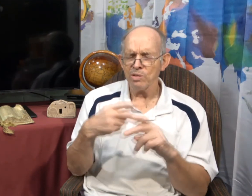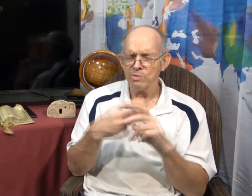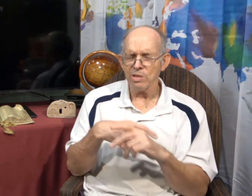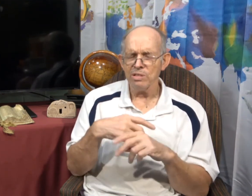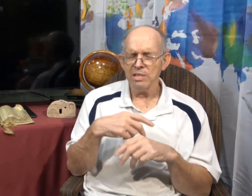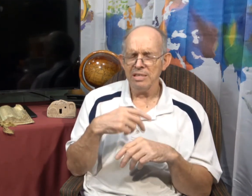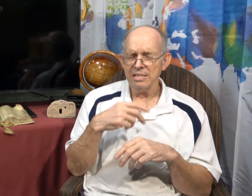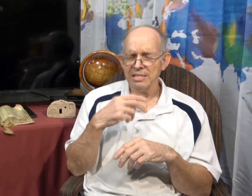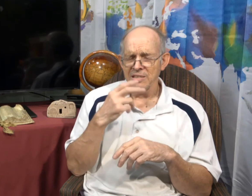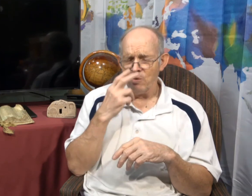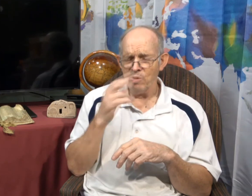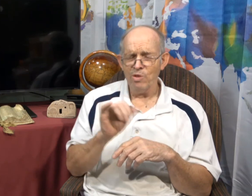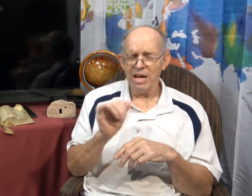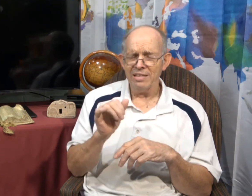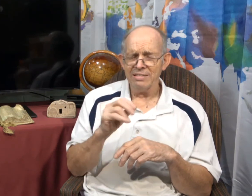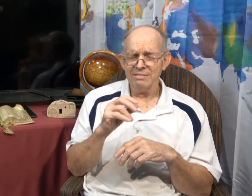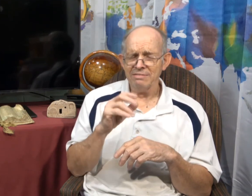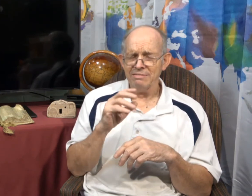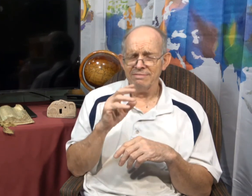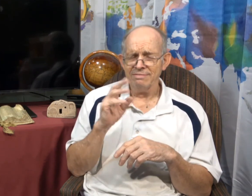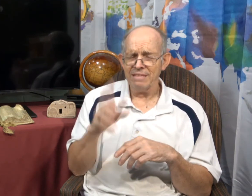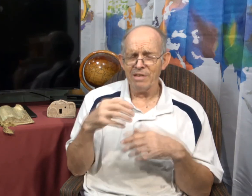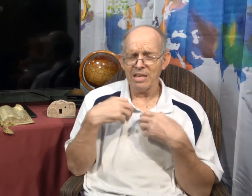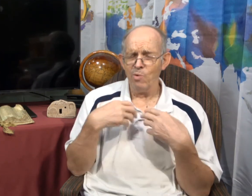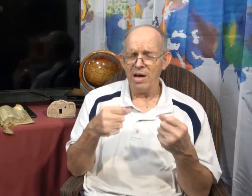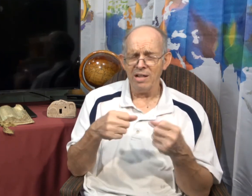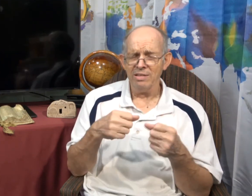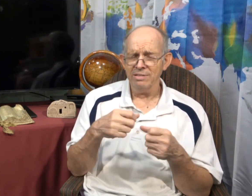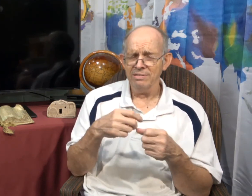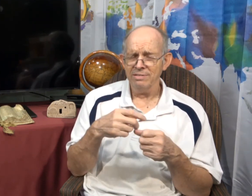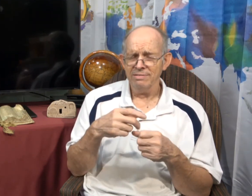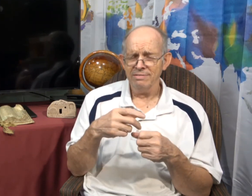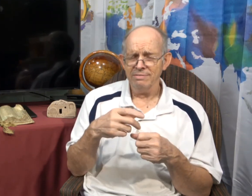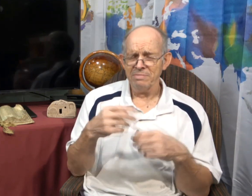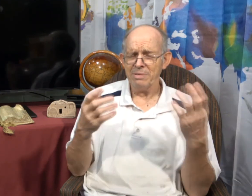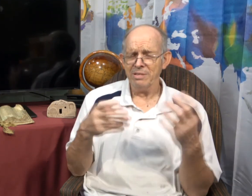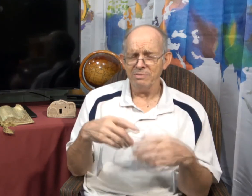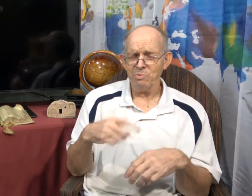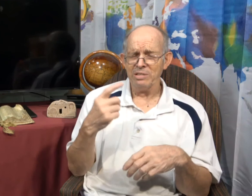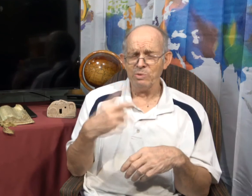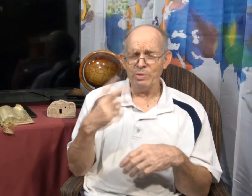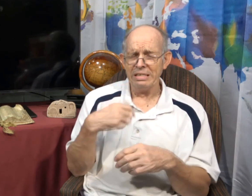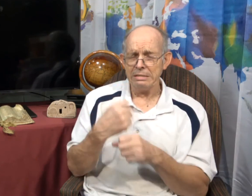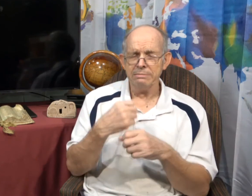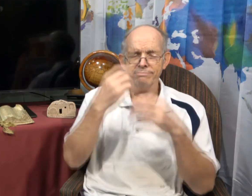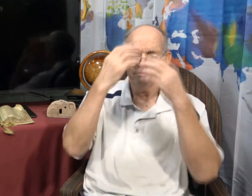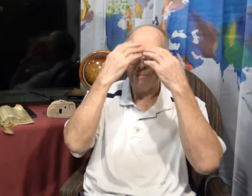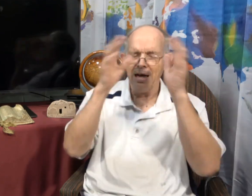Verse. Look like never got right. Maybe 1-2 years. I have